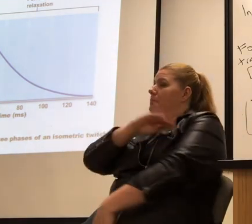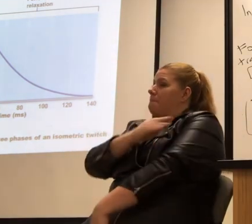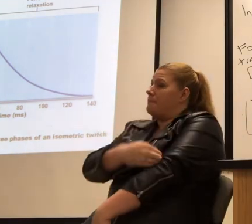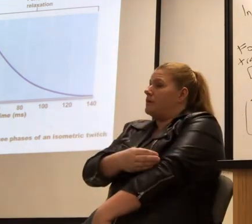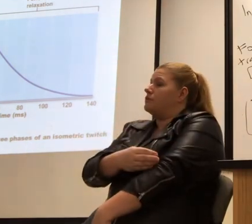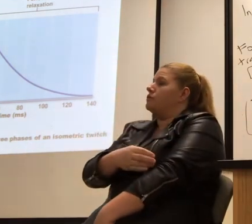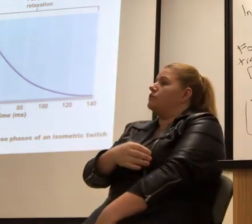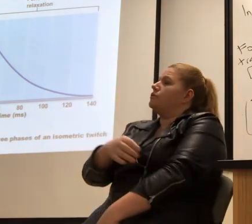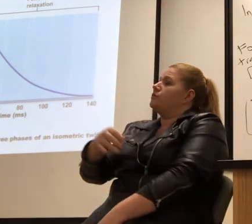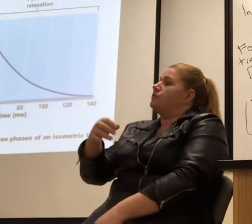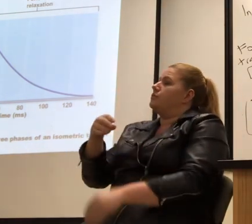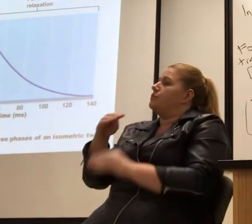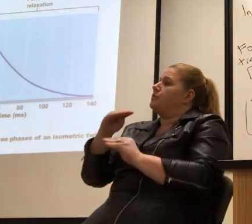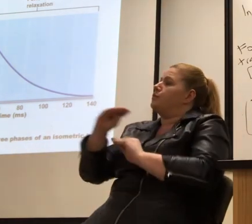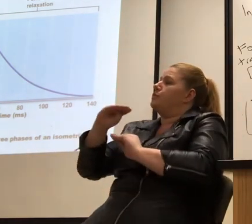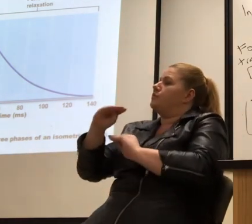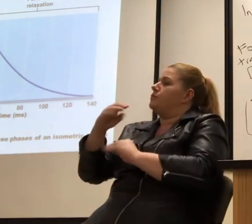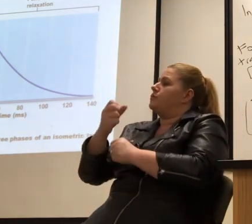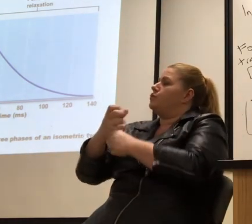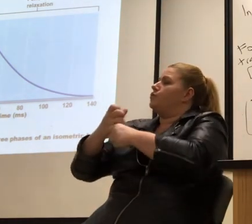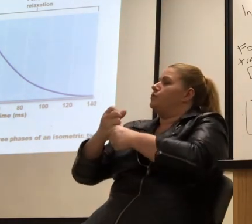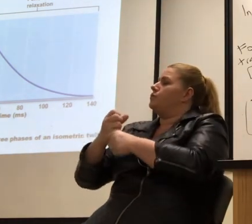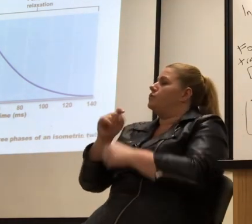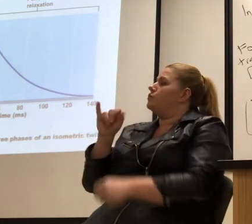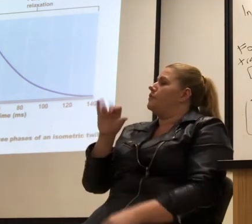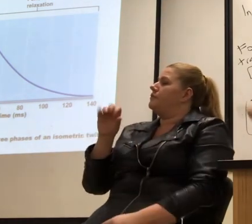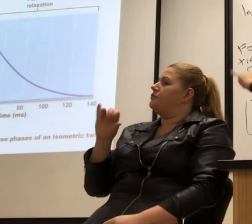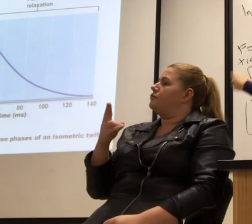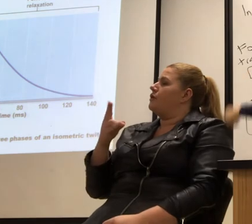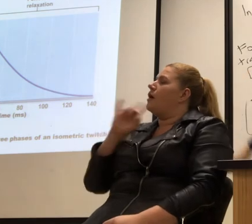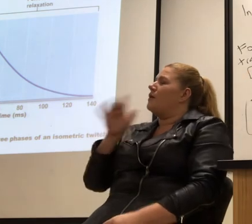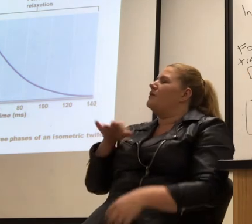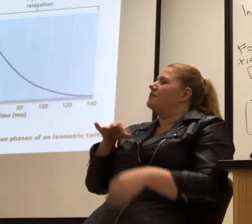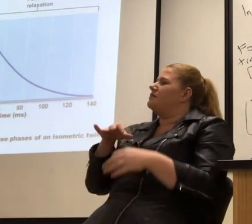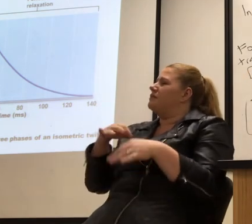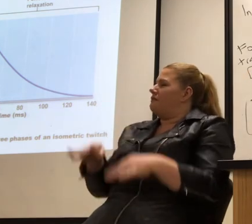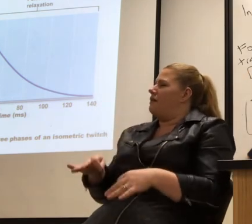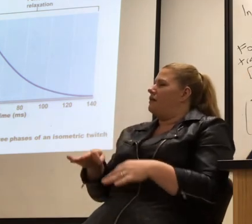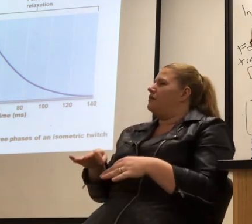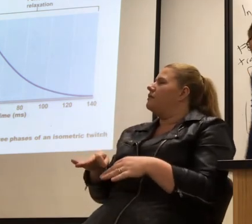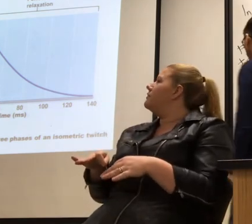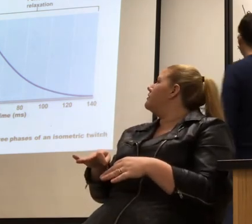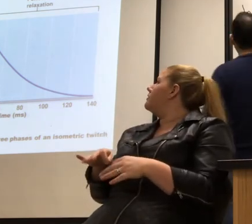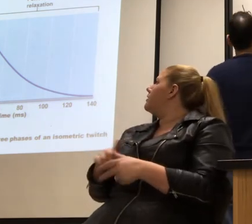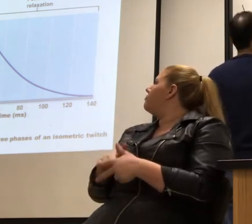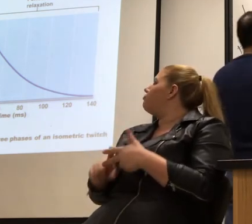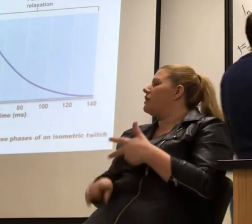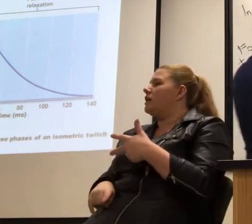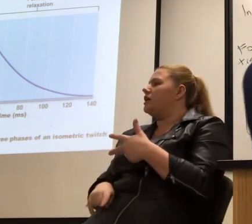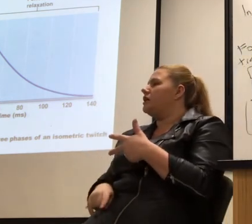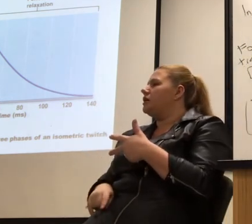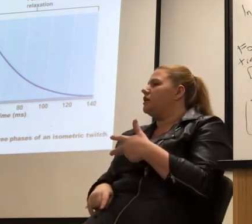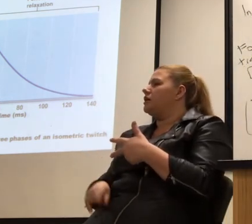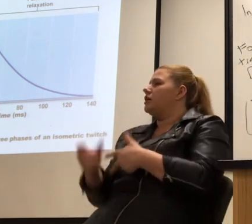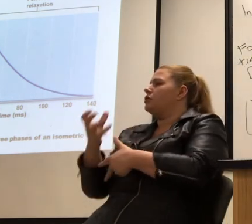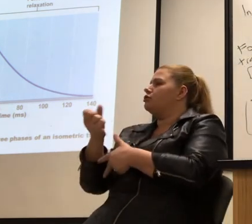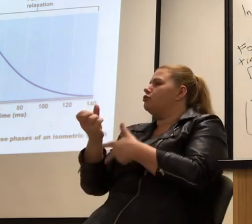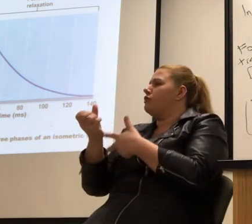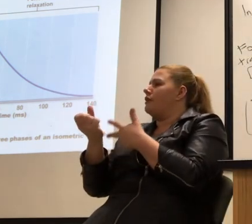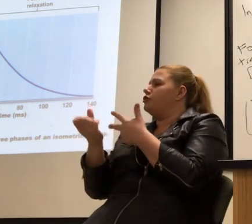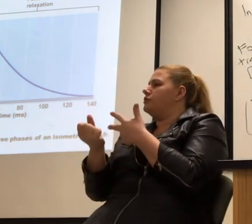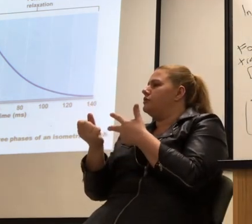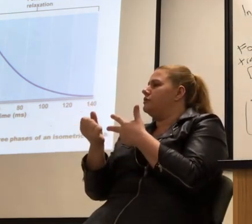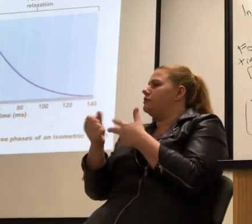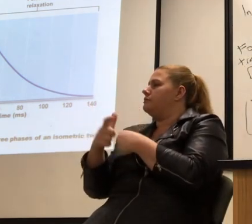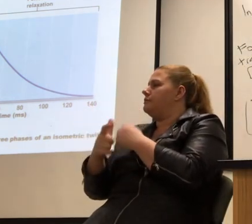define all of these latent period, period of contraction, period of relaxation. And then I'll let you clear this